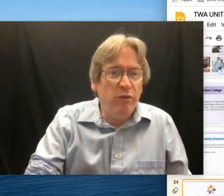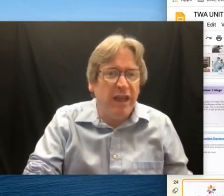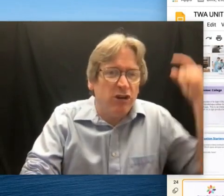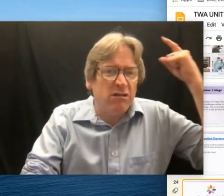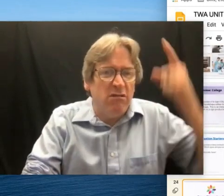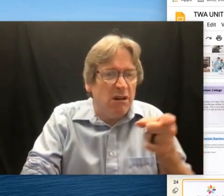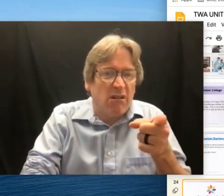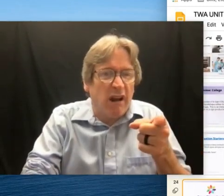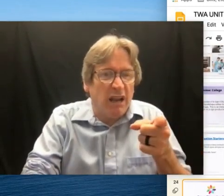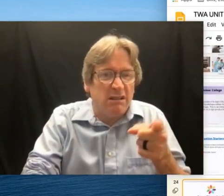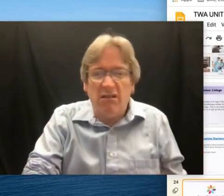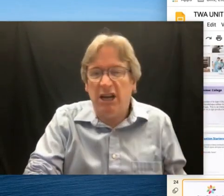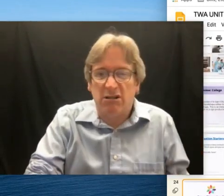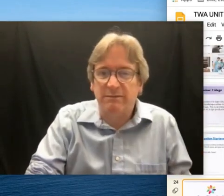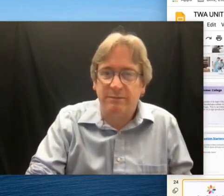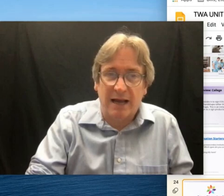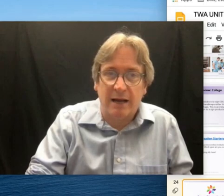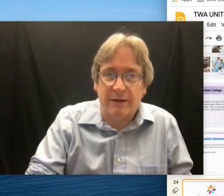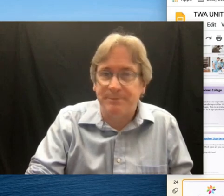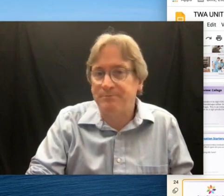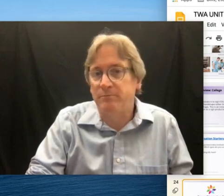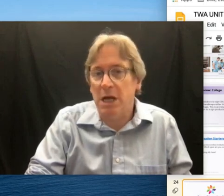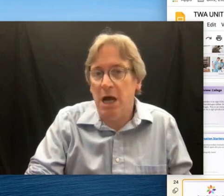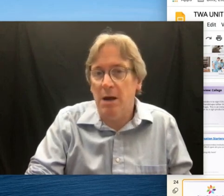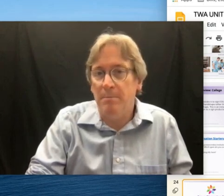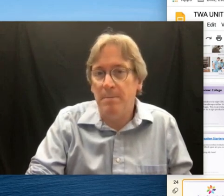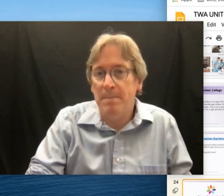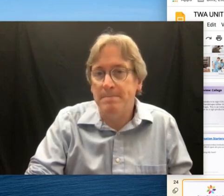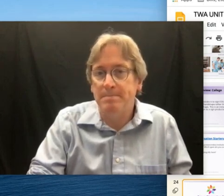What do you think you're doing learning ASL here? That kind of thing.